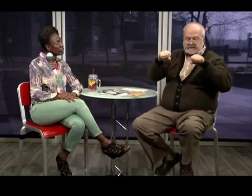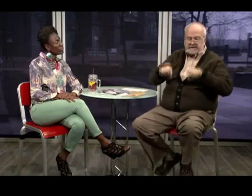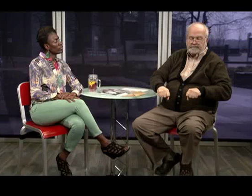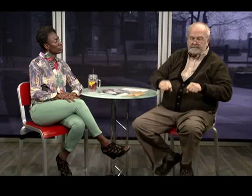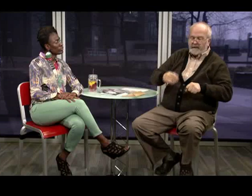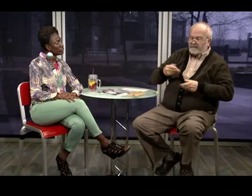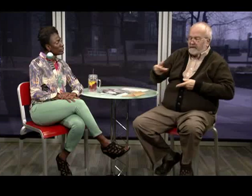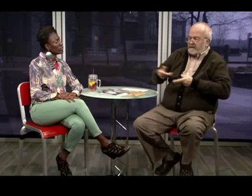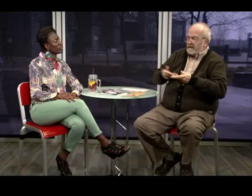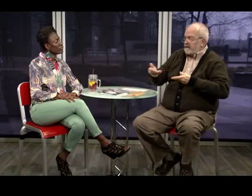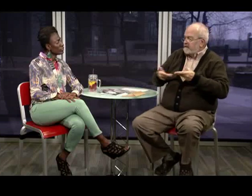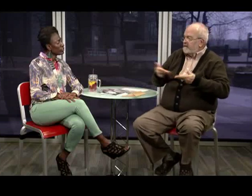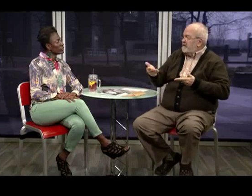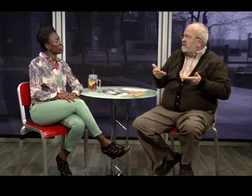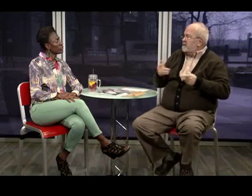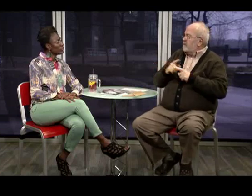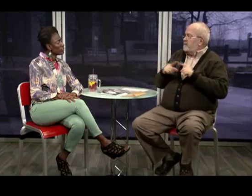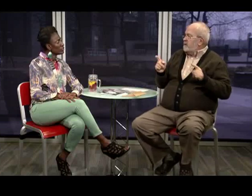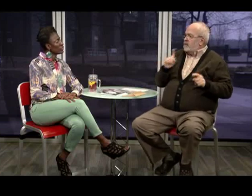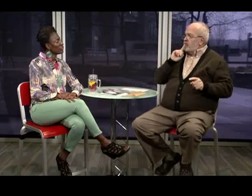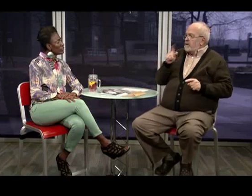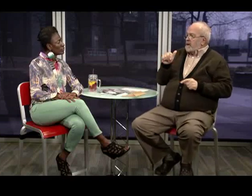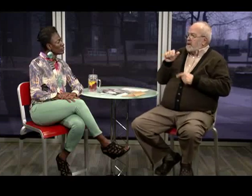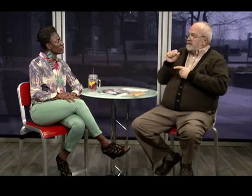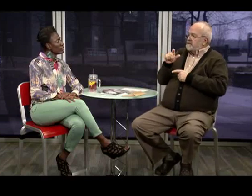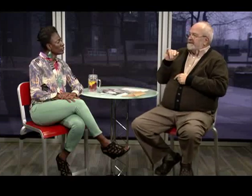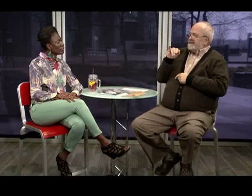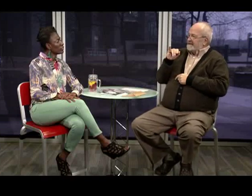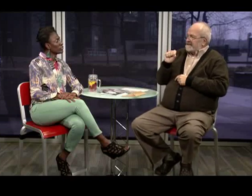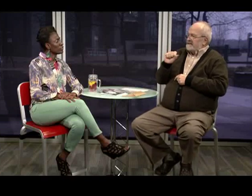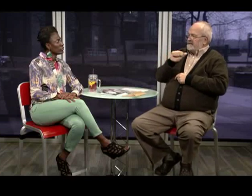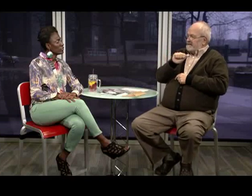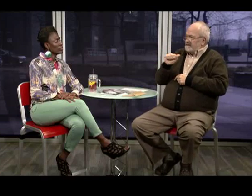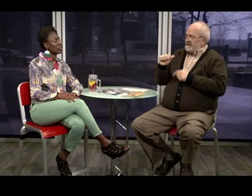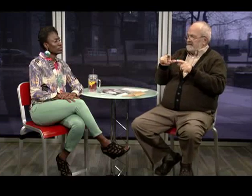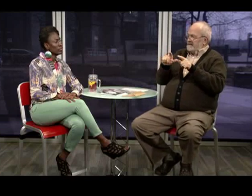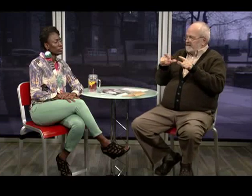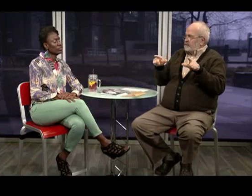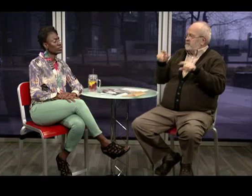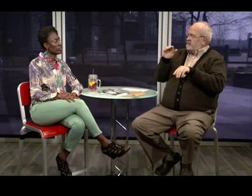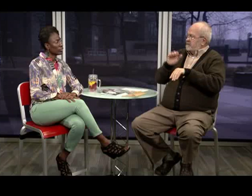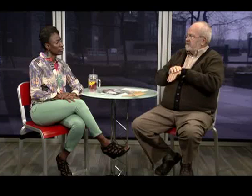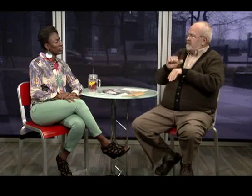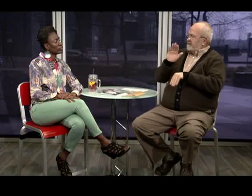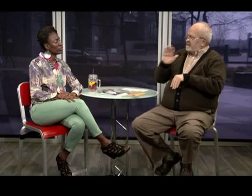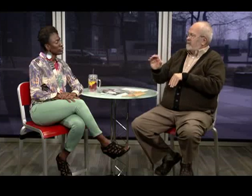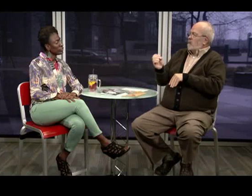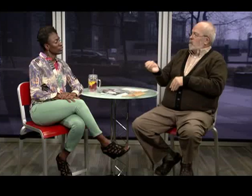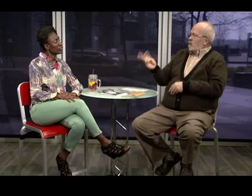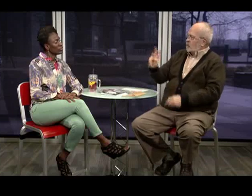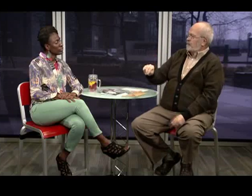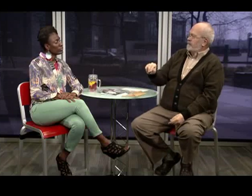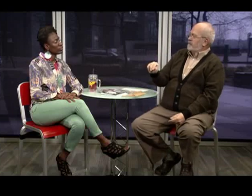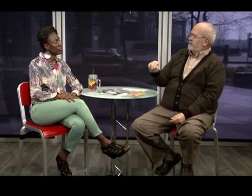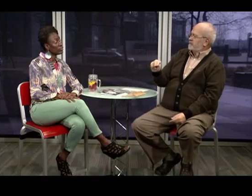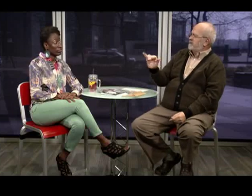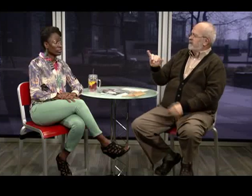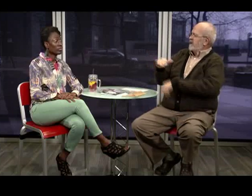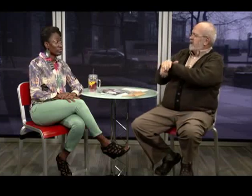made-up system of hand gestures, or it was not recognized as an actual language. However, now it is recognized as